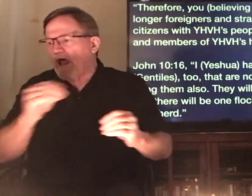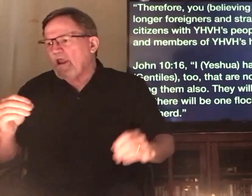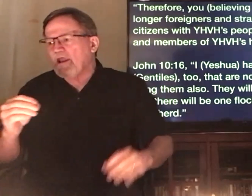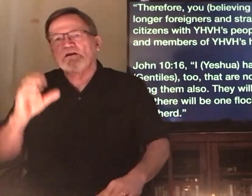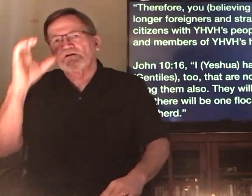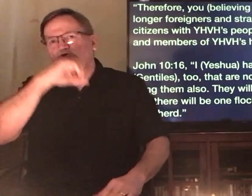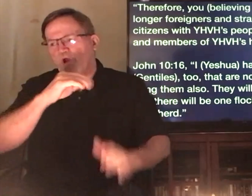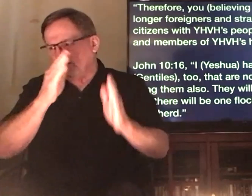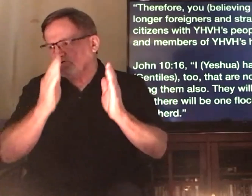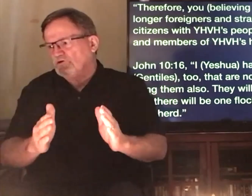Ephesians.